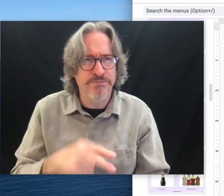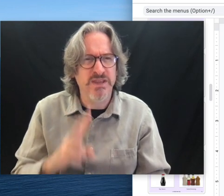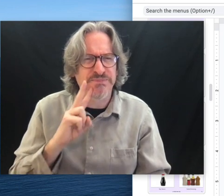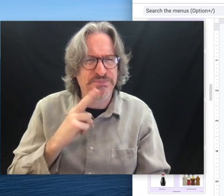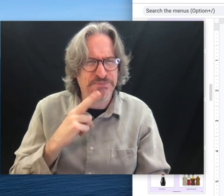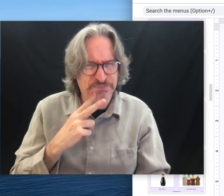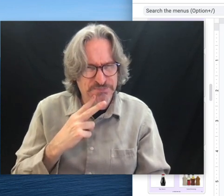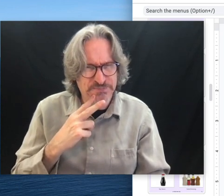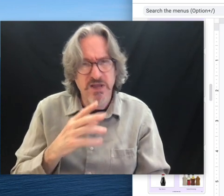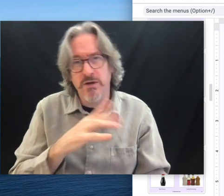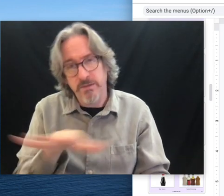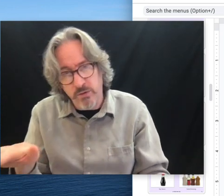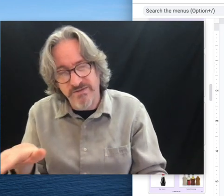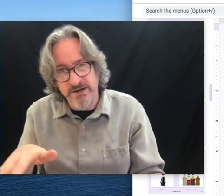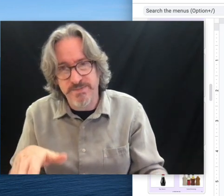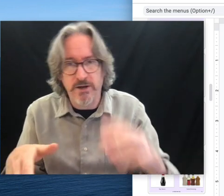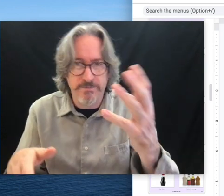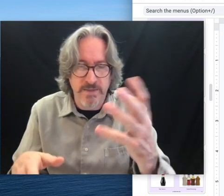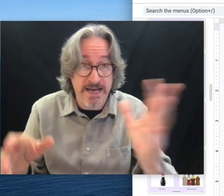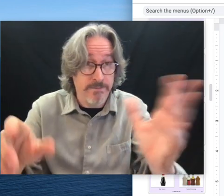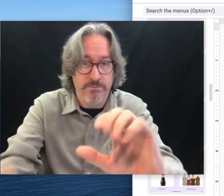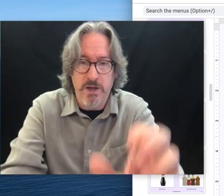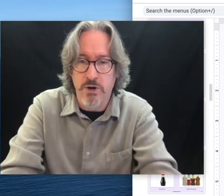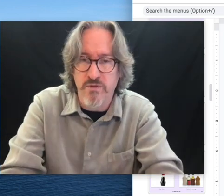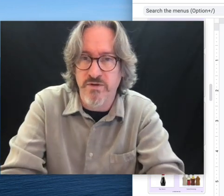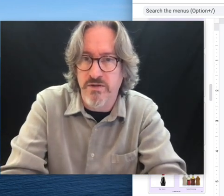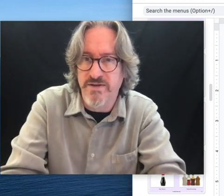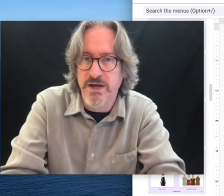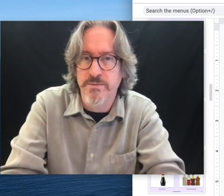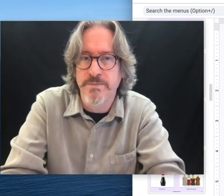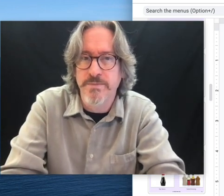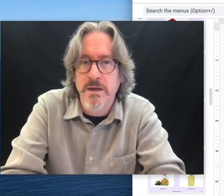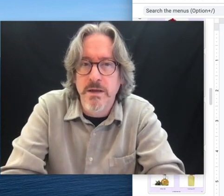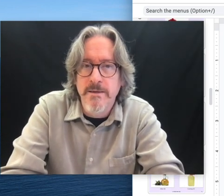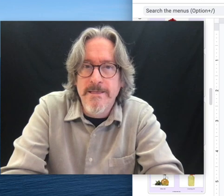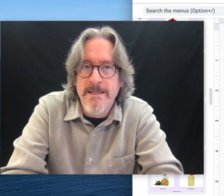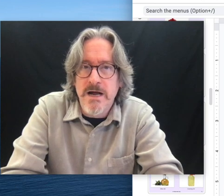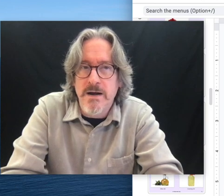vinegar. Or fingerspell. And again, I'll go over all the video.